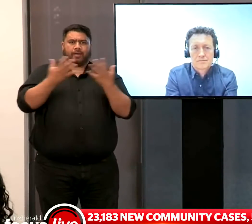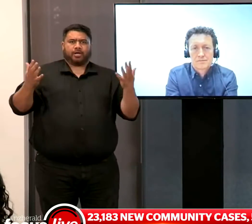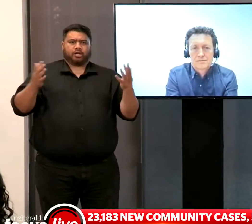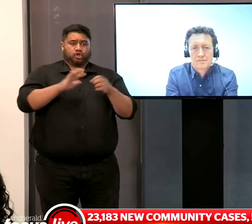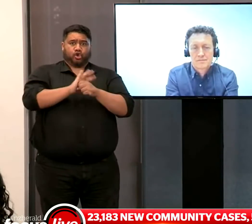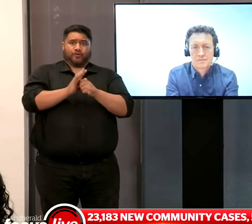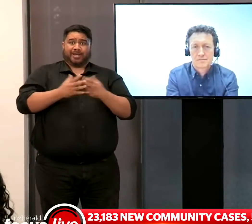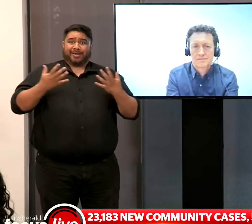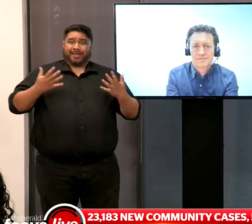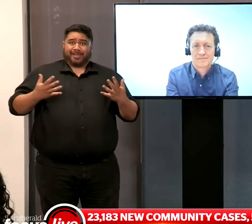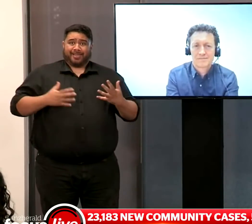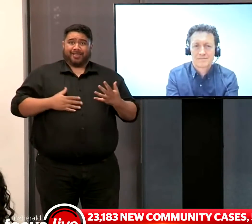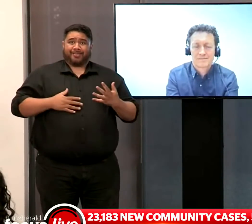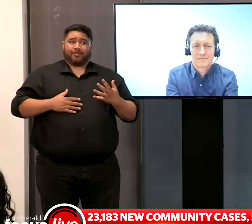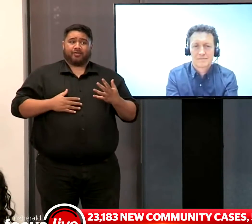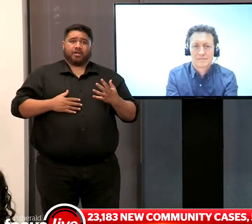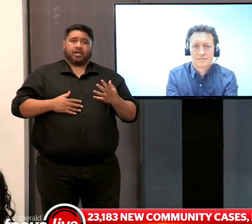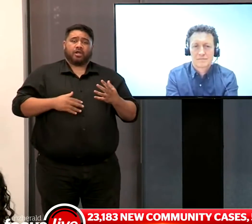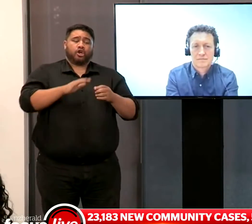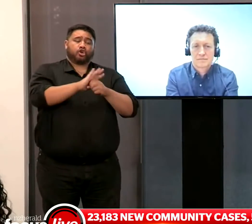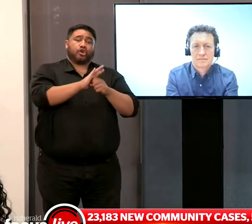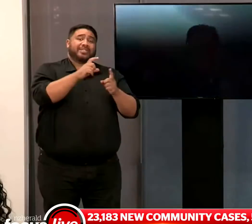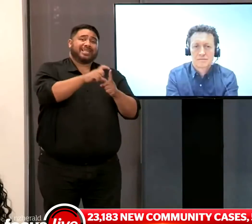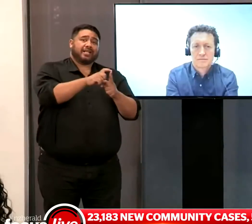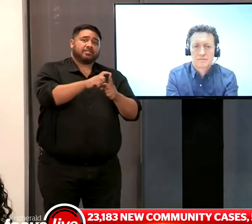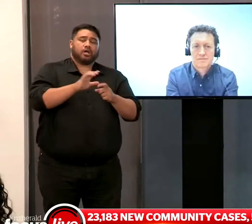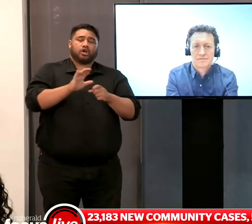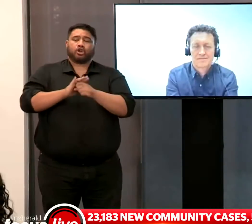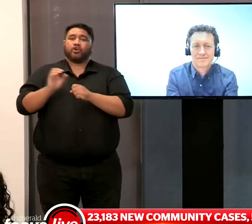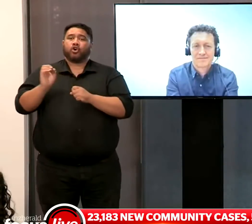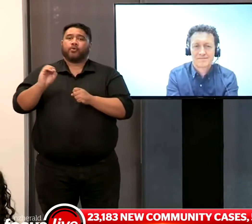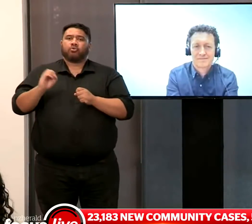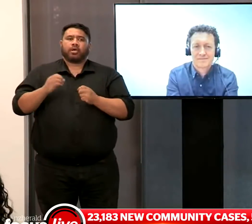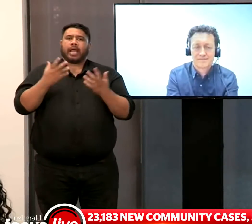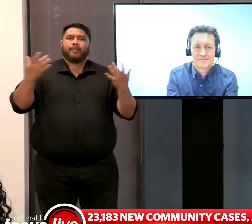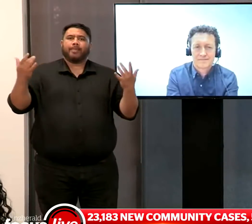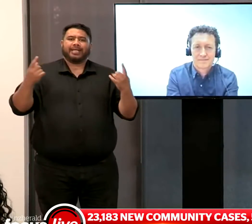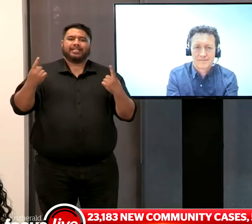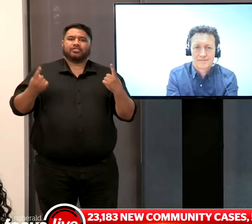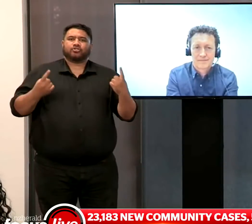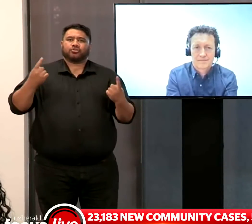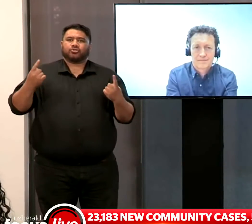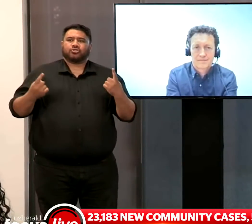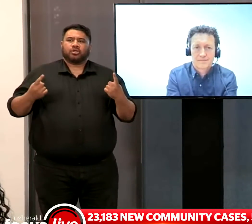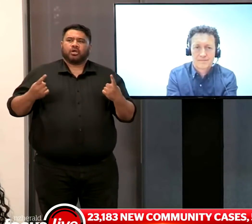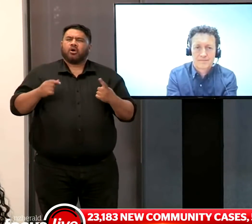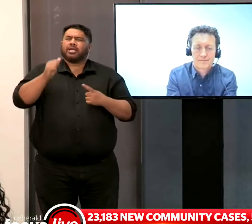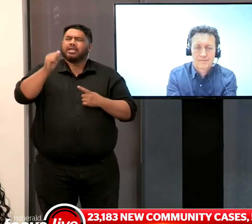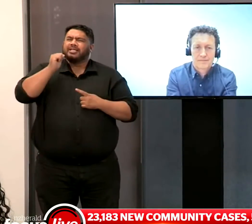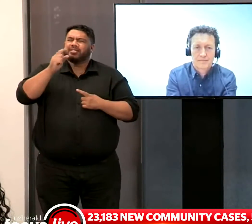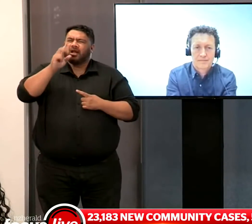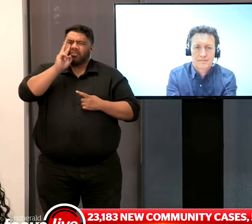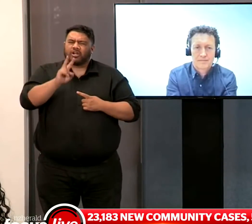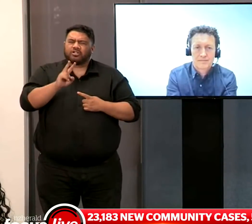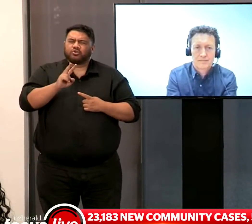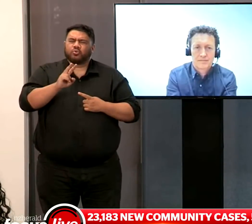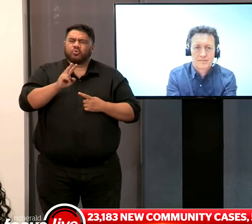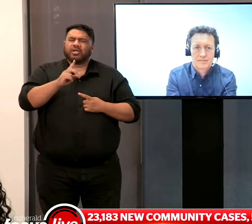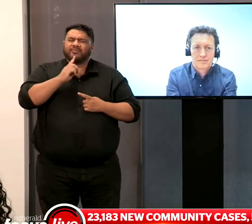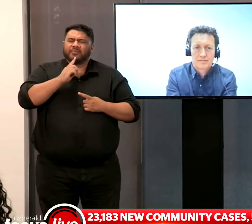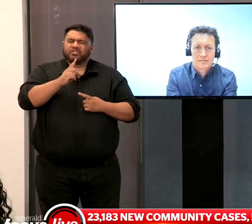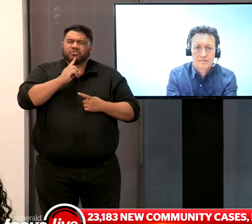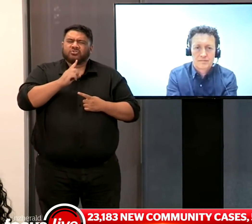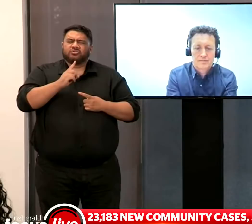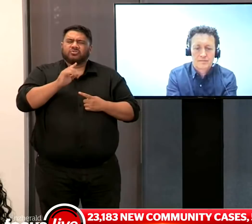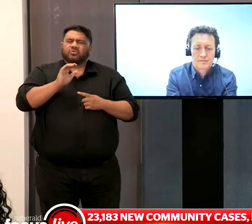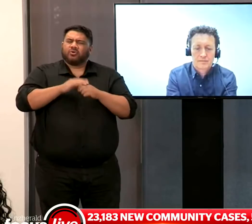your best estimate? So I did see some data yesterday, and I think we were circulating that around, which